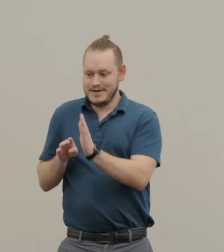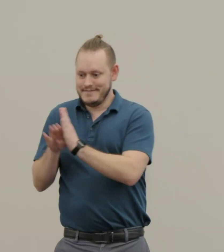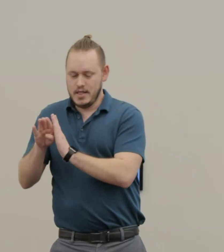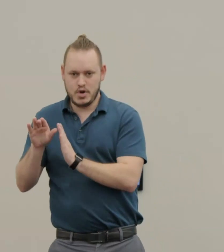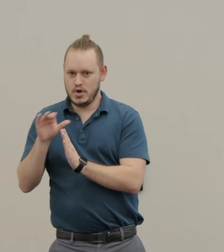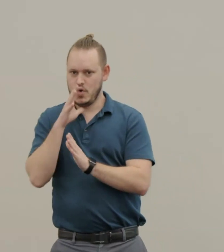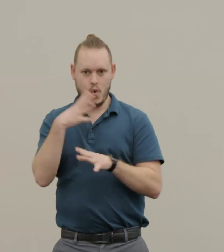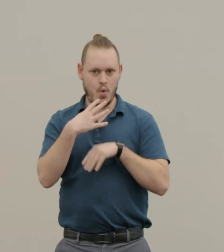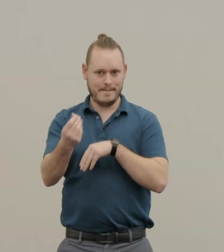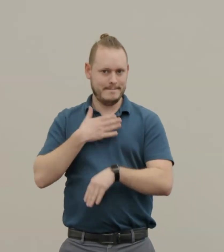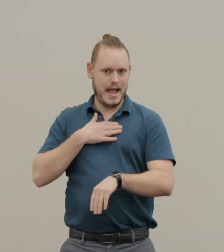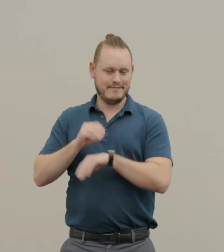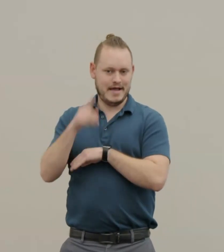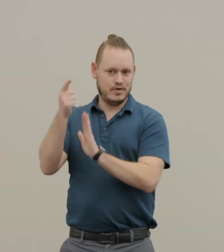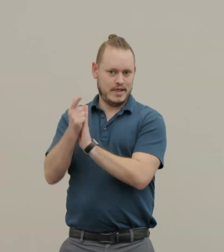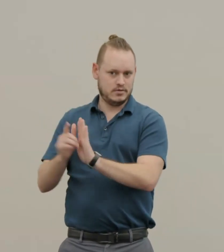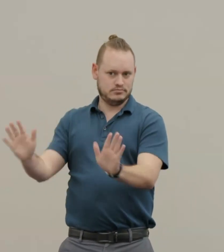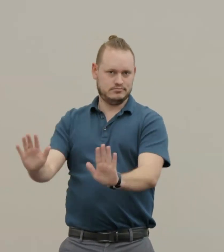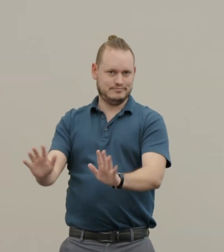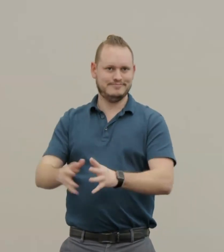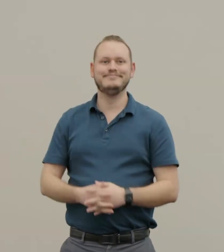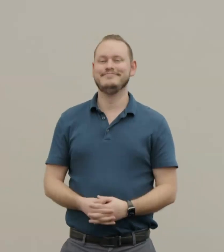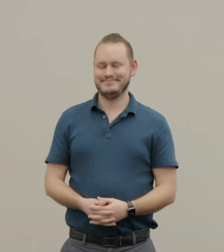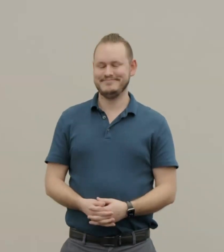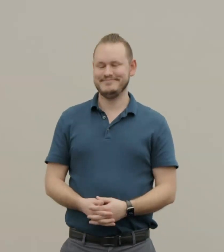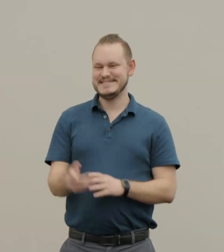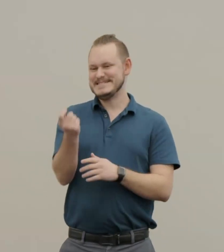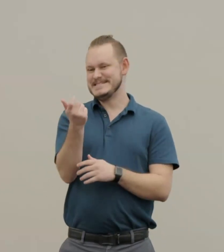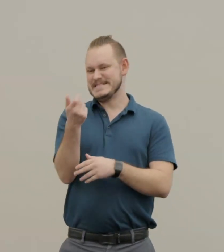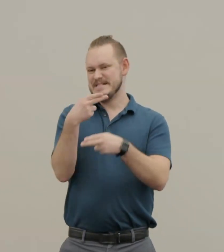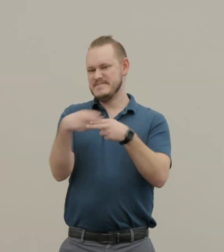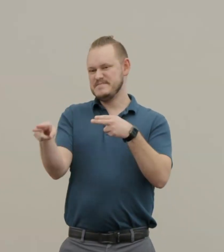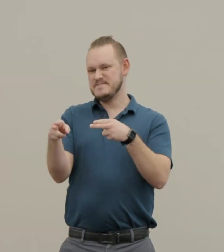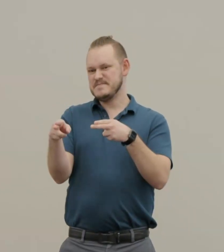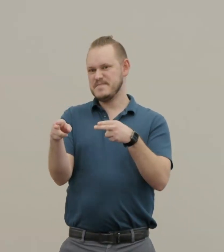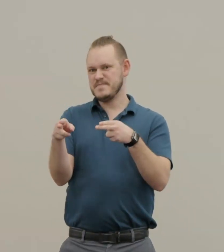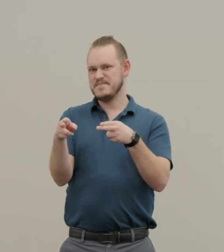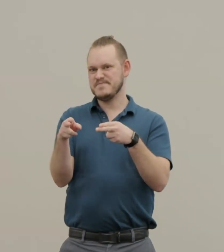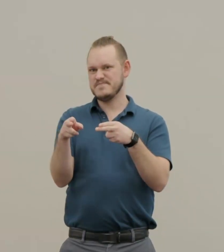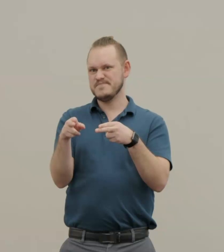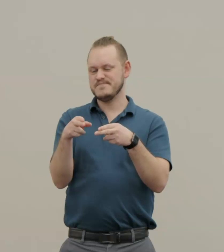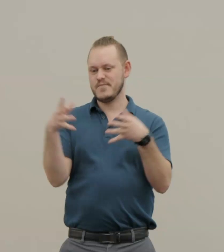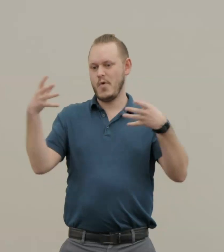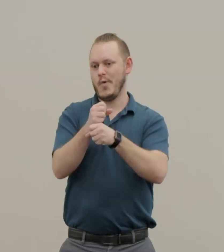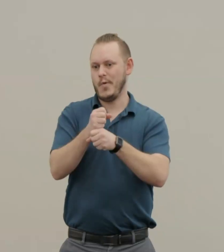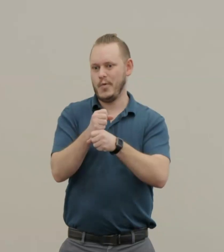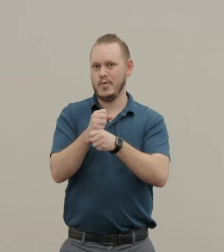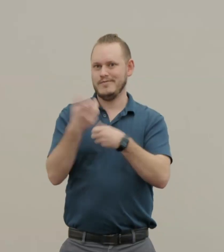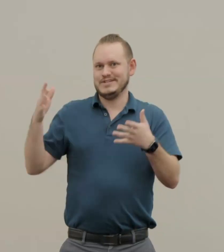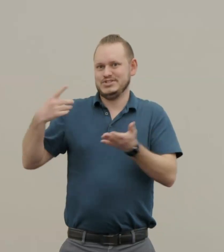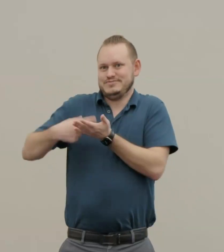great. So I'm going to give just a little bit of an overview. A lot of this has already been spoken about in